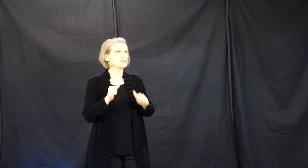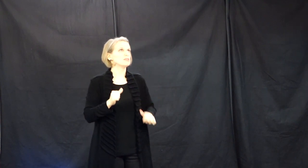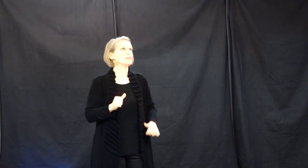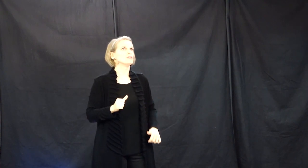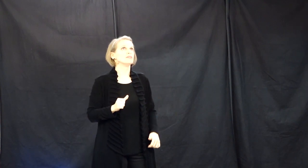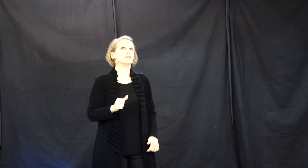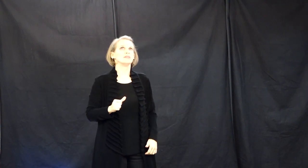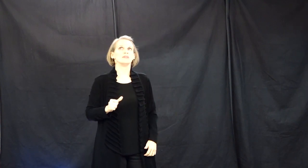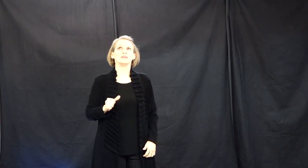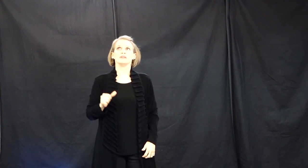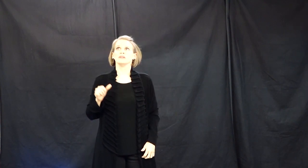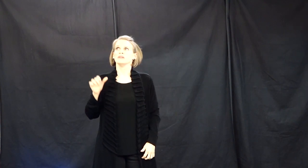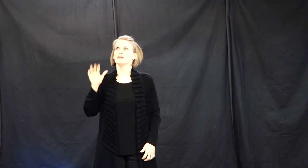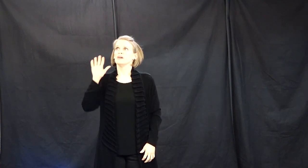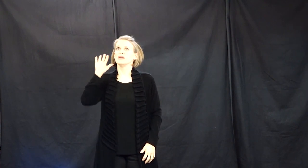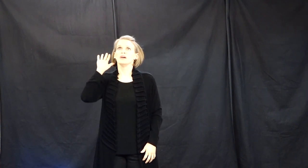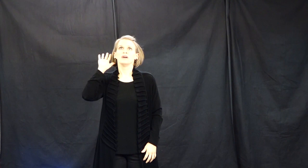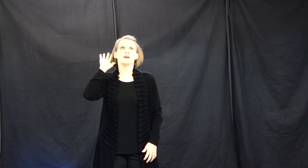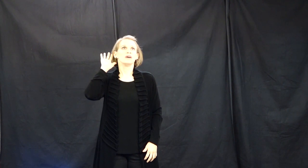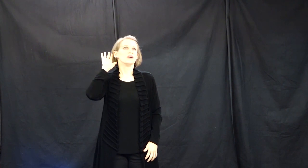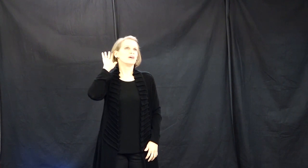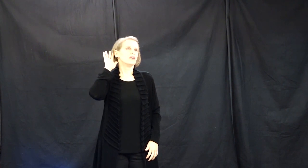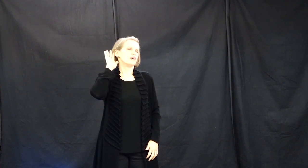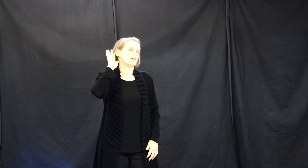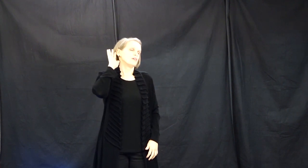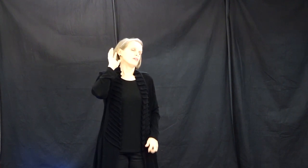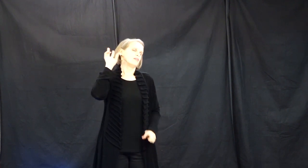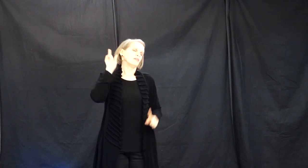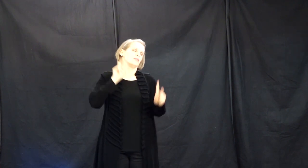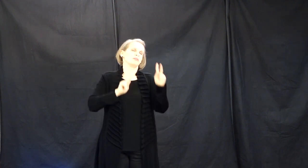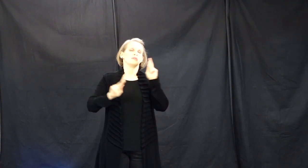I hear wailing in the streets.